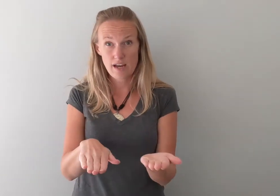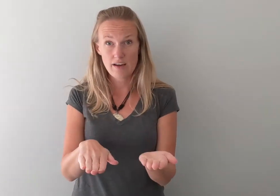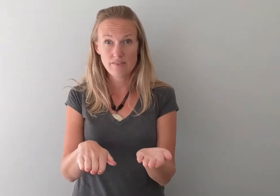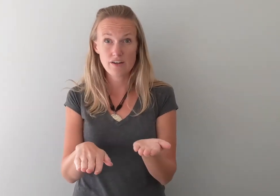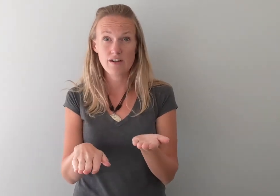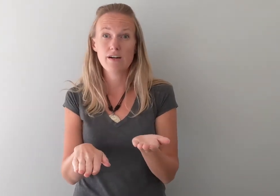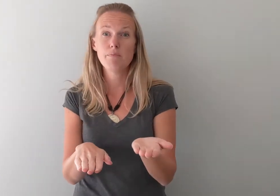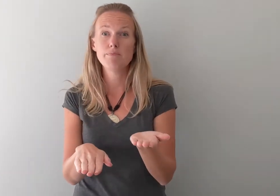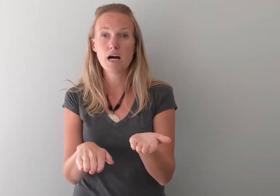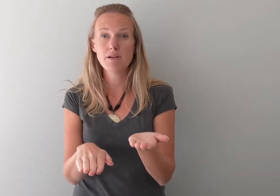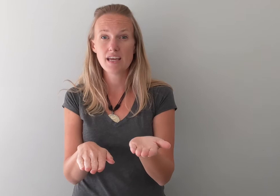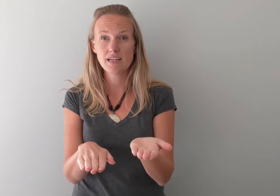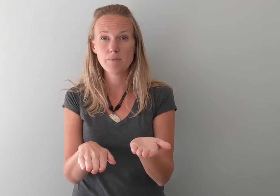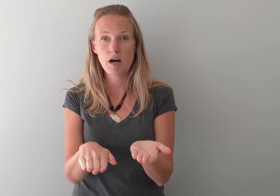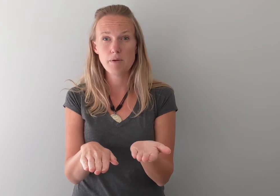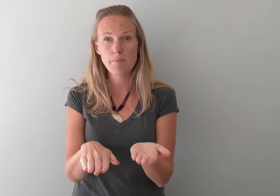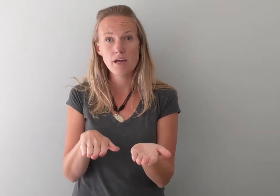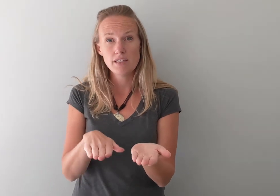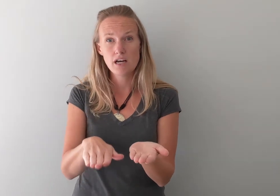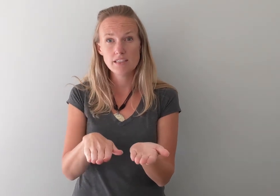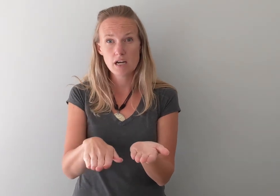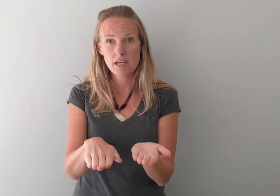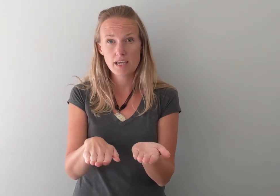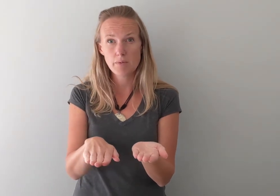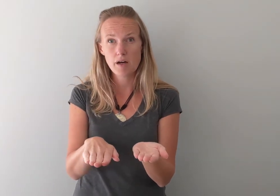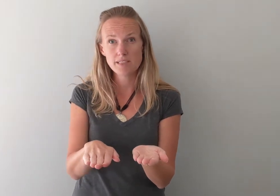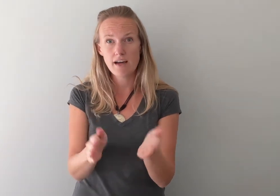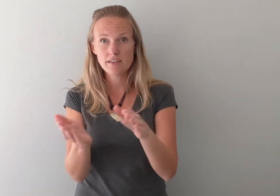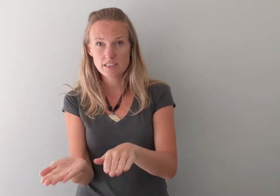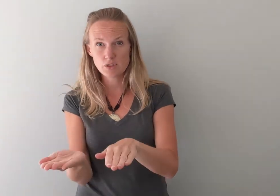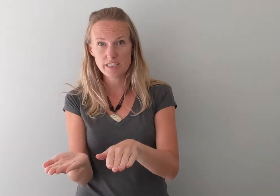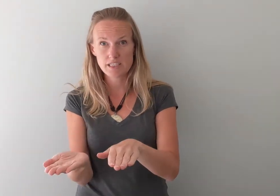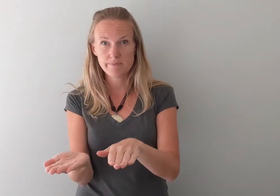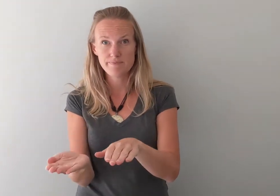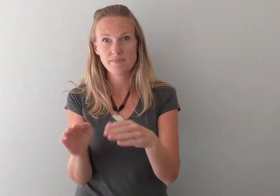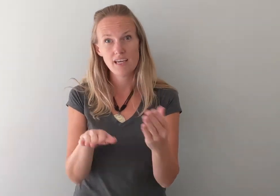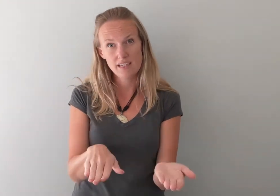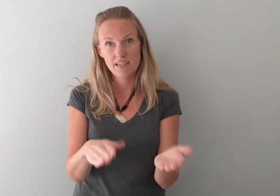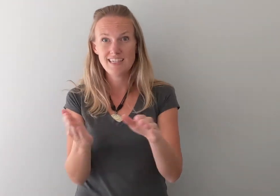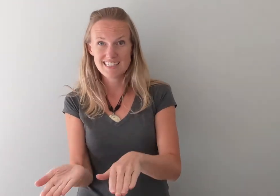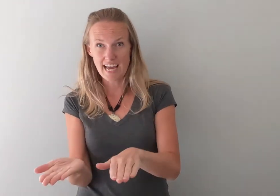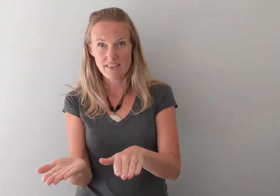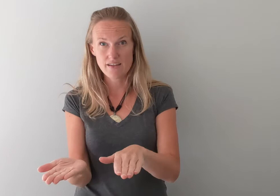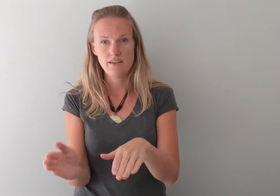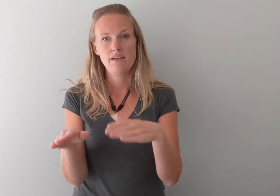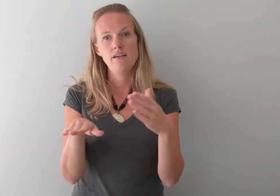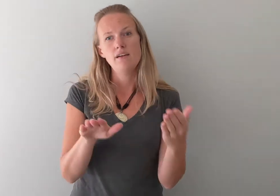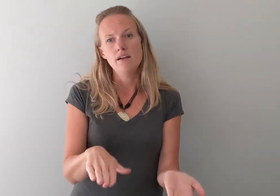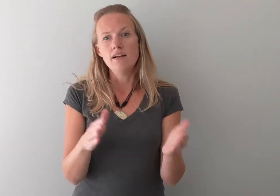have your dominant hand palm up, non-dominant hand palm down, and then switch them, okay? Death.